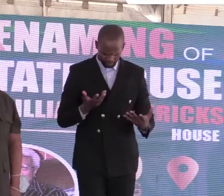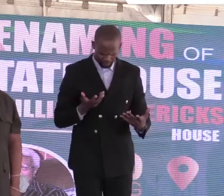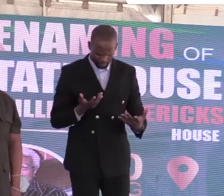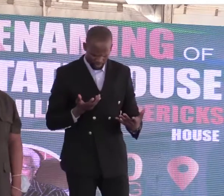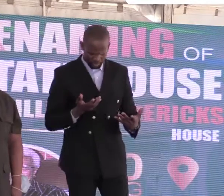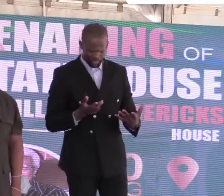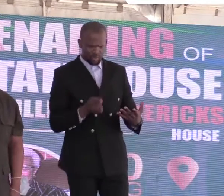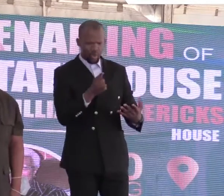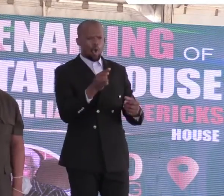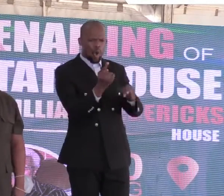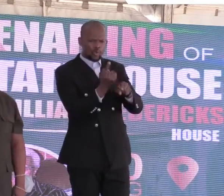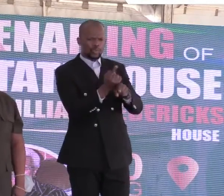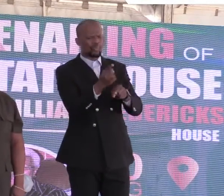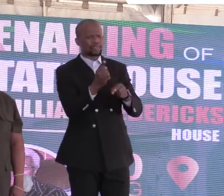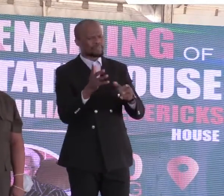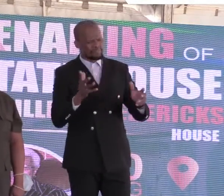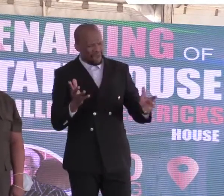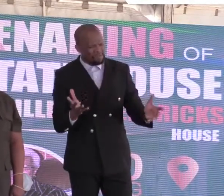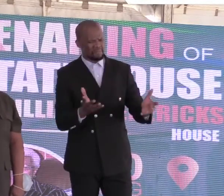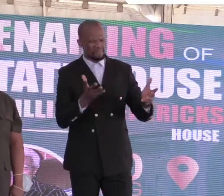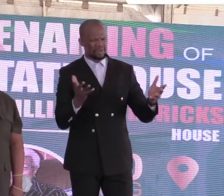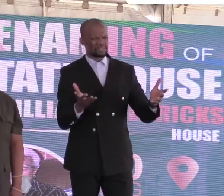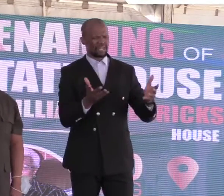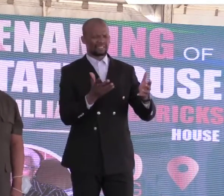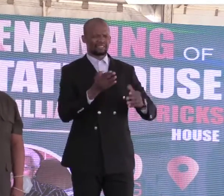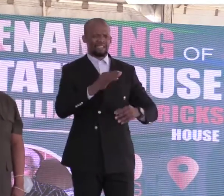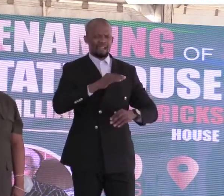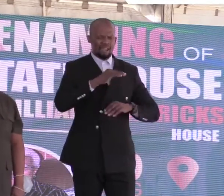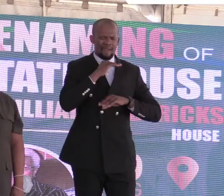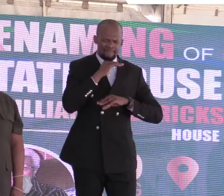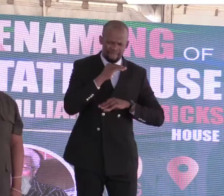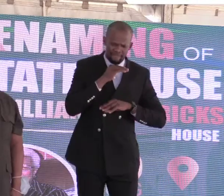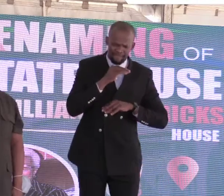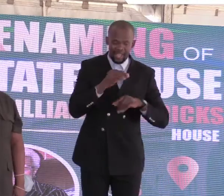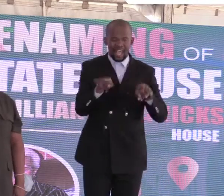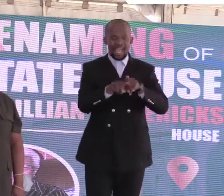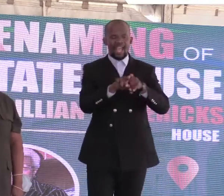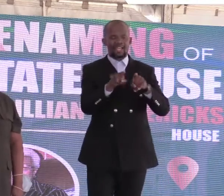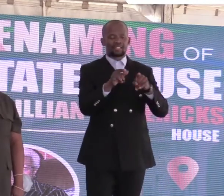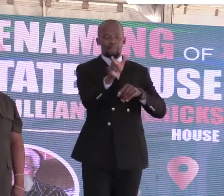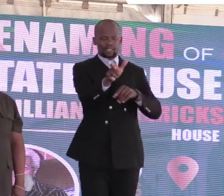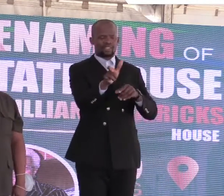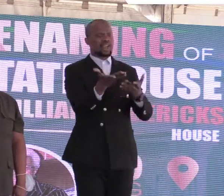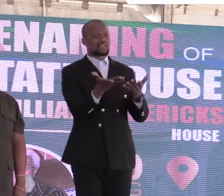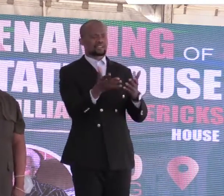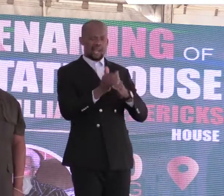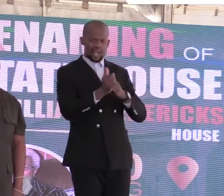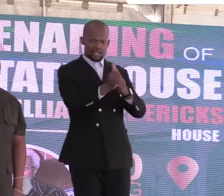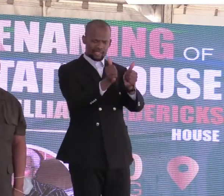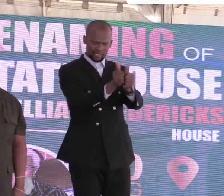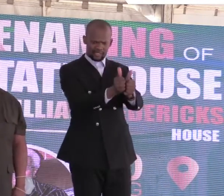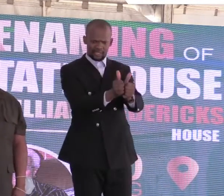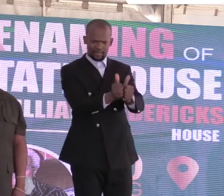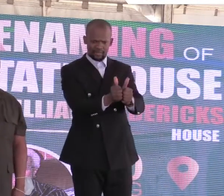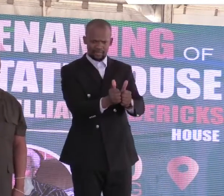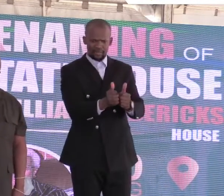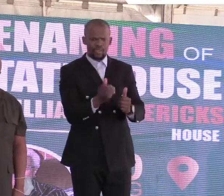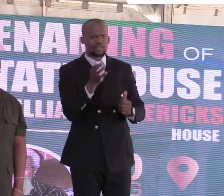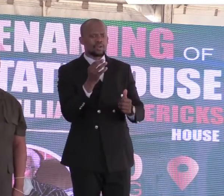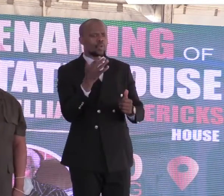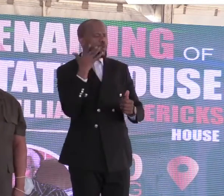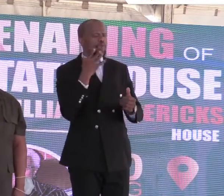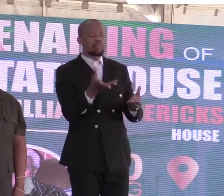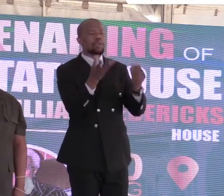be courageous enough as a person and as a leader to say when you get